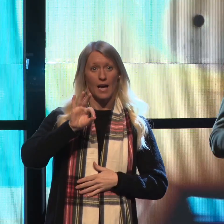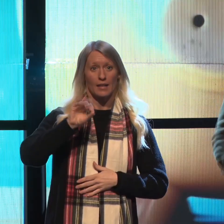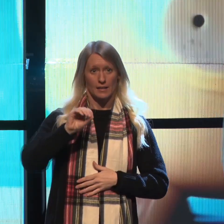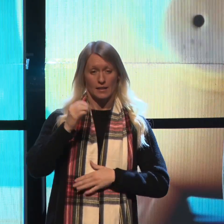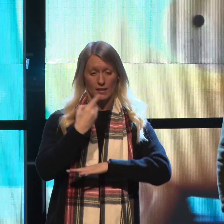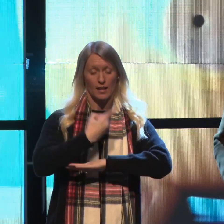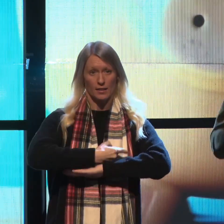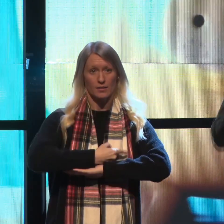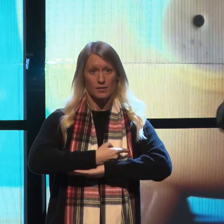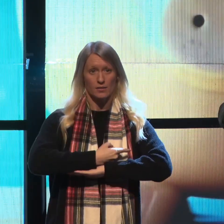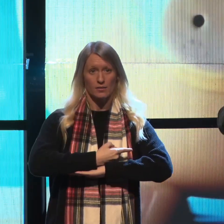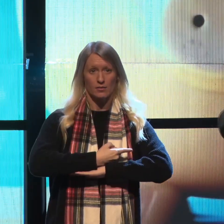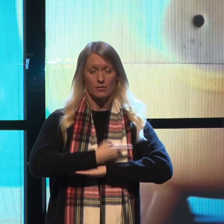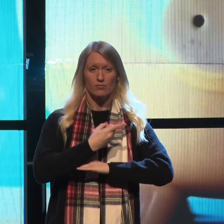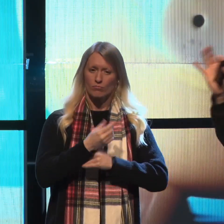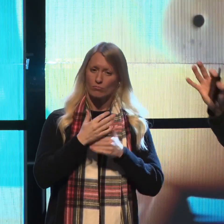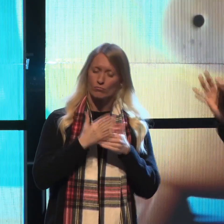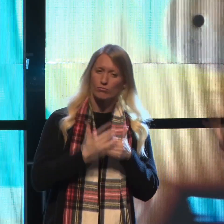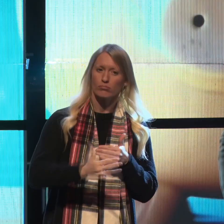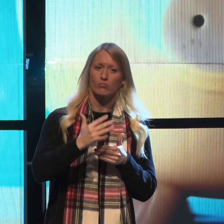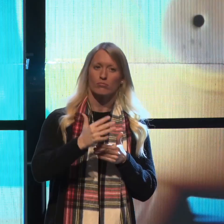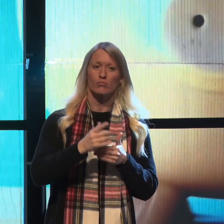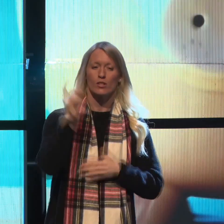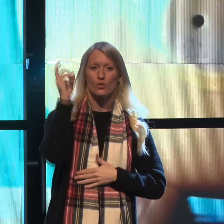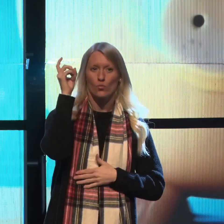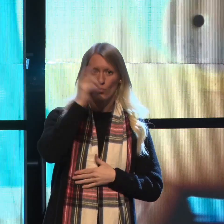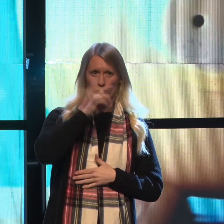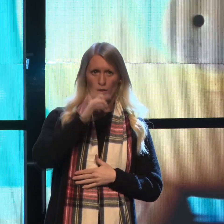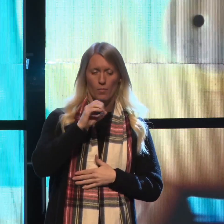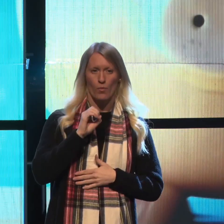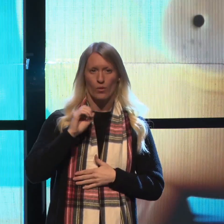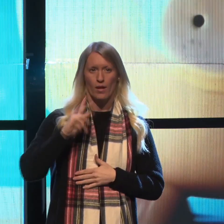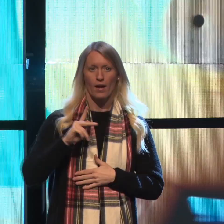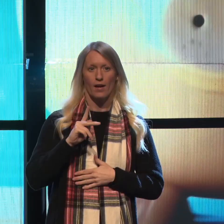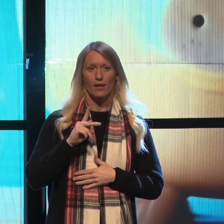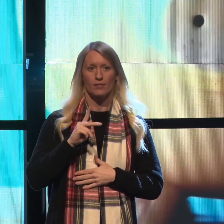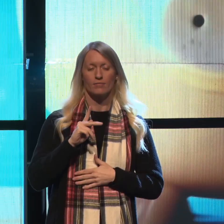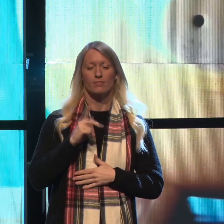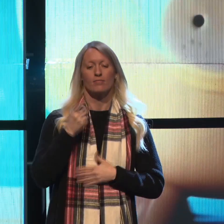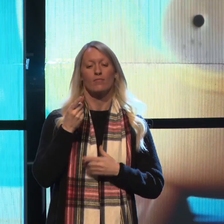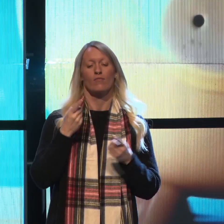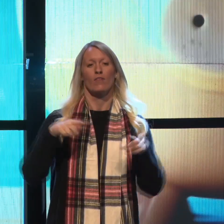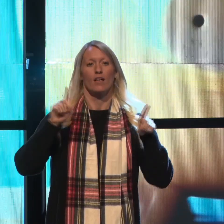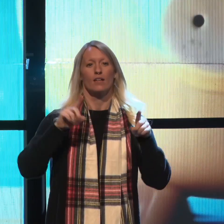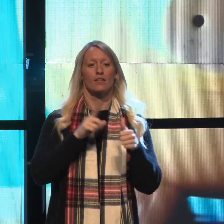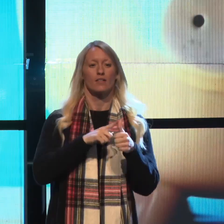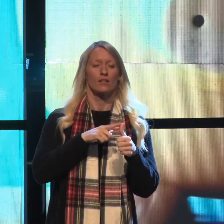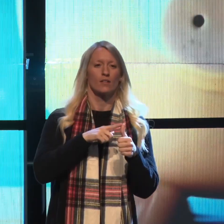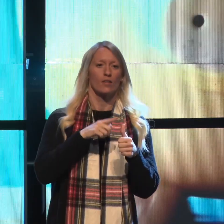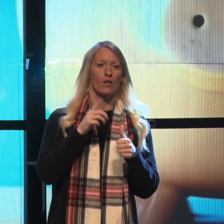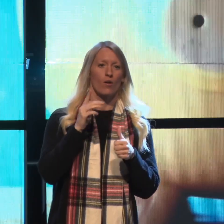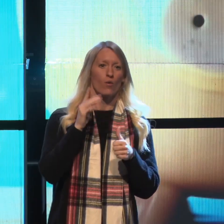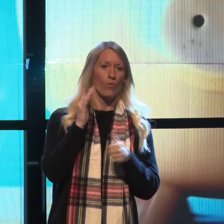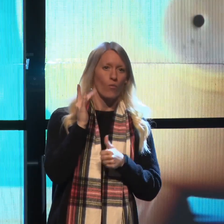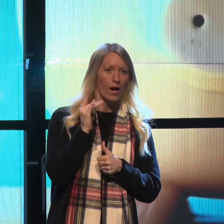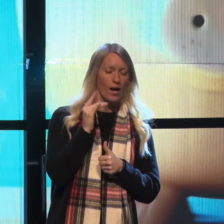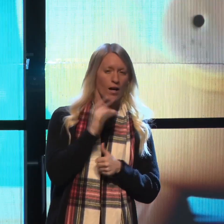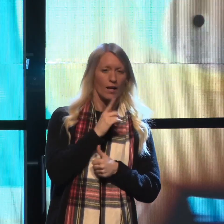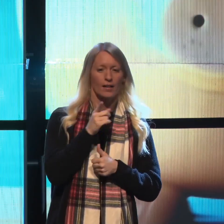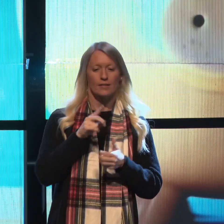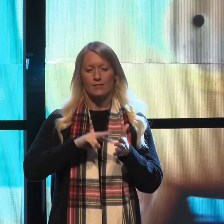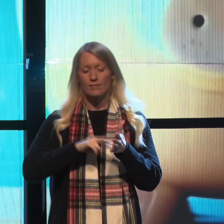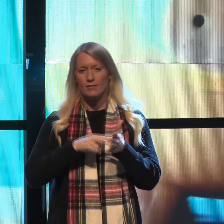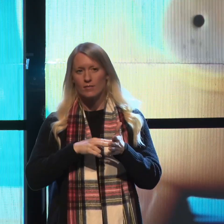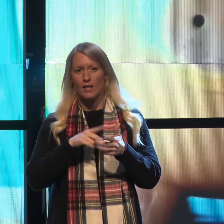good go. Like 90 days. This is wisdom, okay? And then finally, right, so you start with why, You kind of define